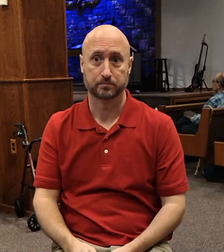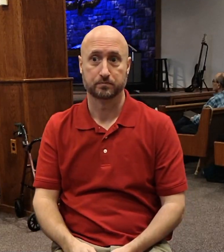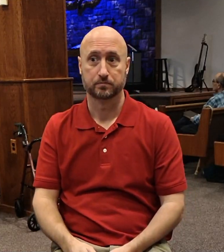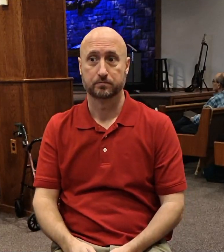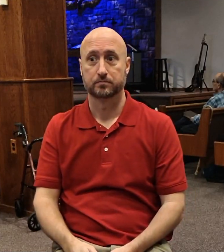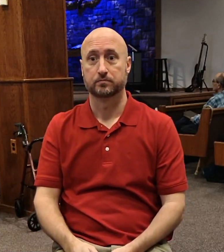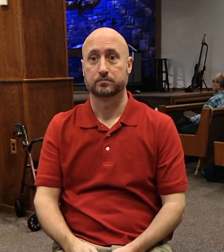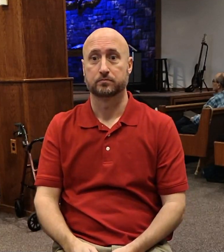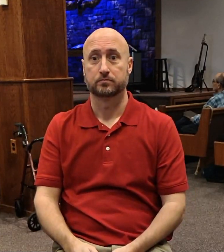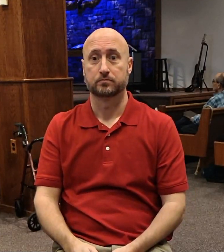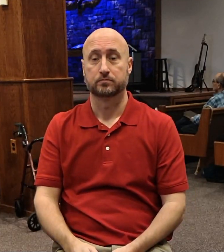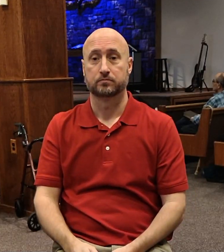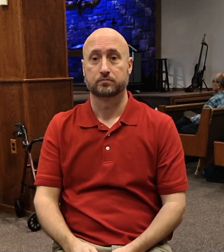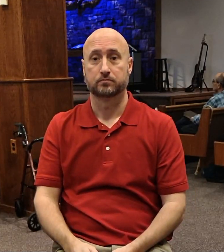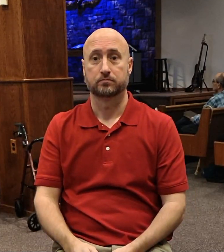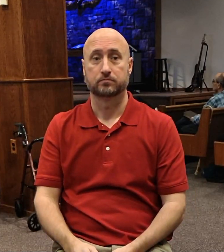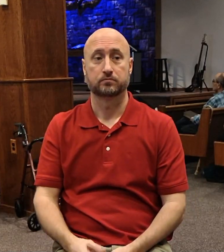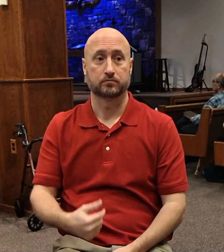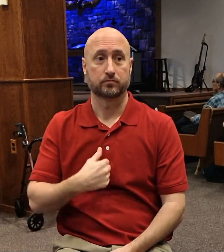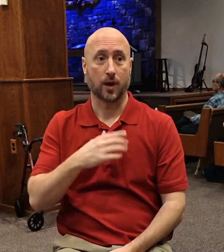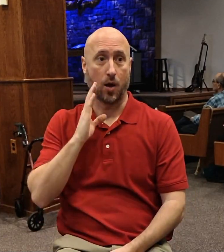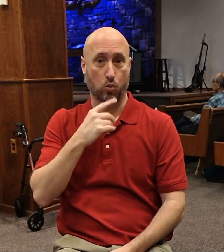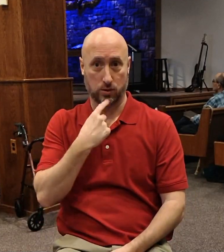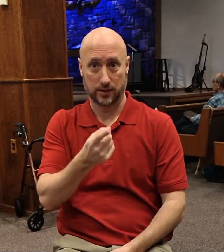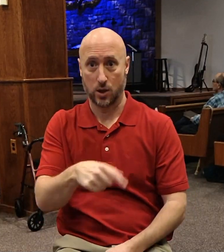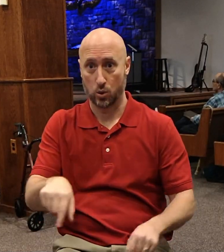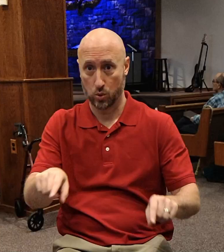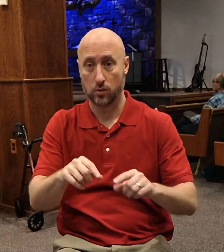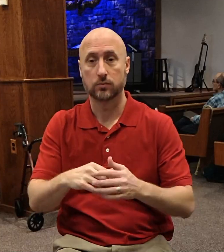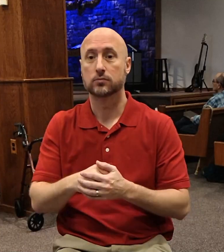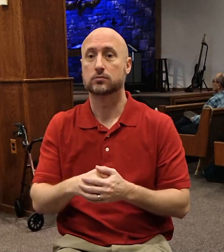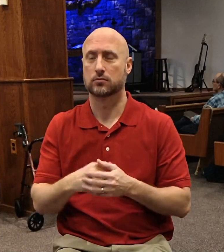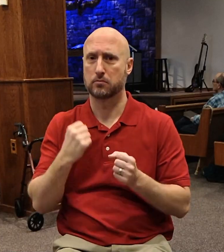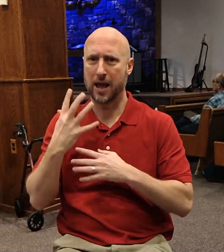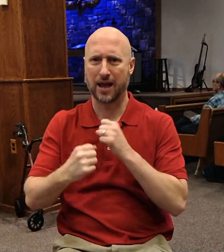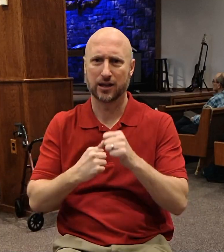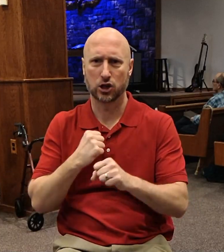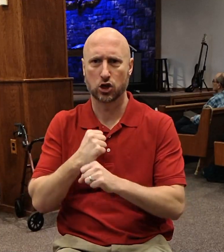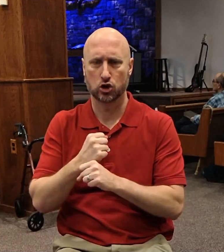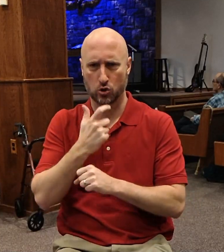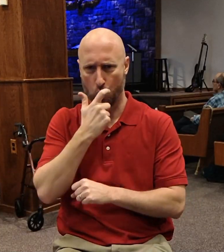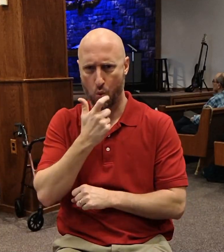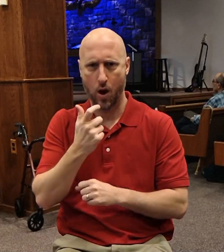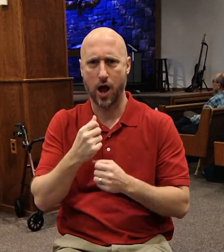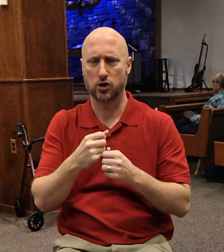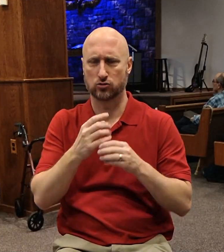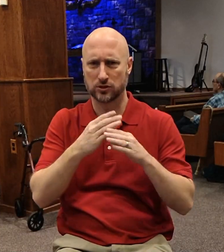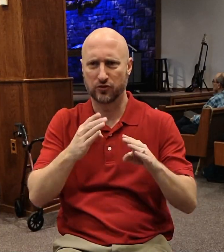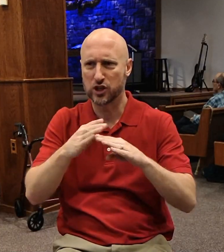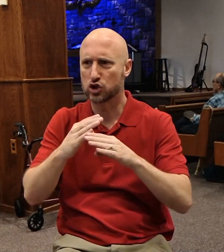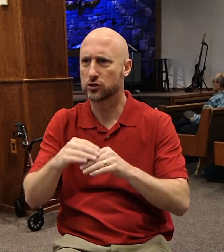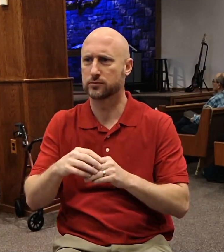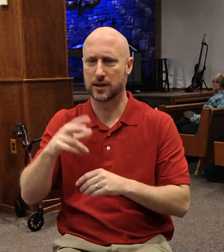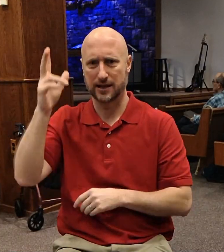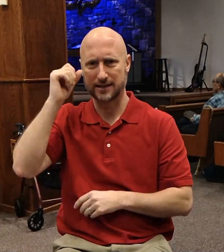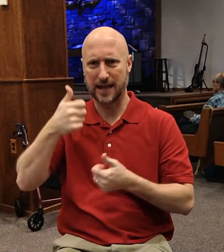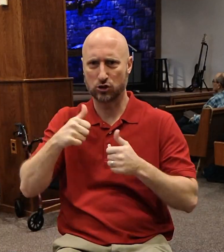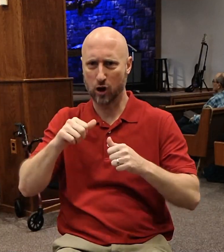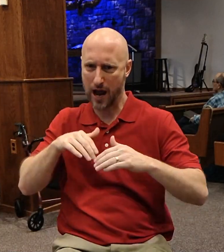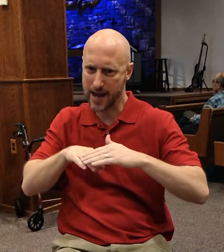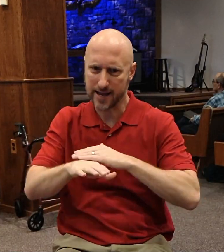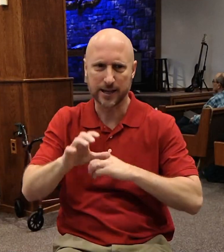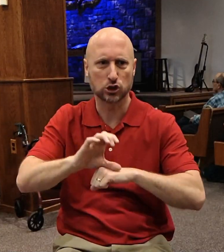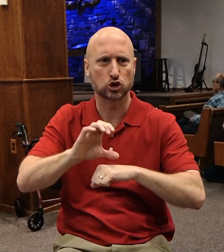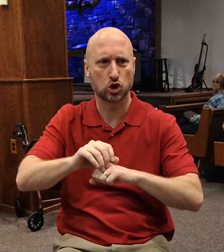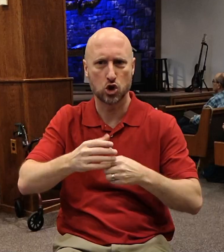I would say to you after all of these years watching all the division that's come all that Satan wanted to bring into the church all that